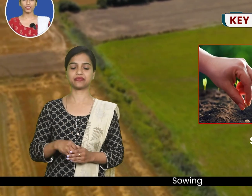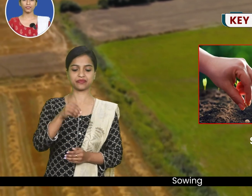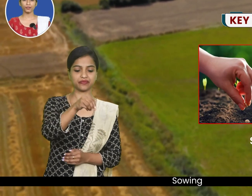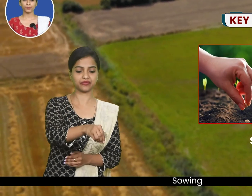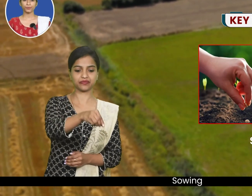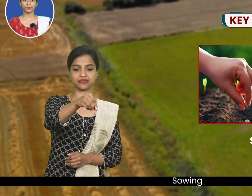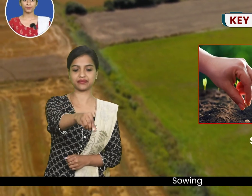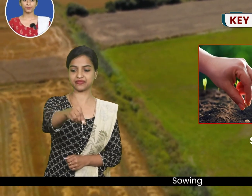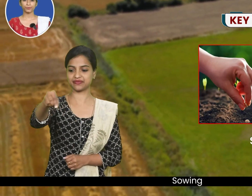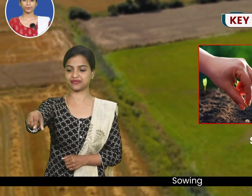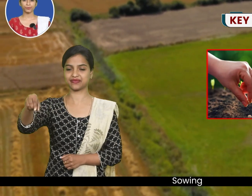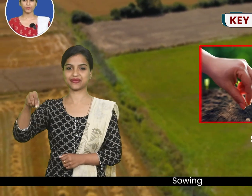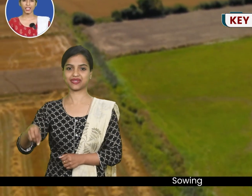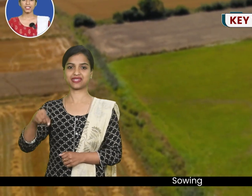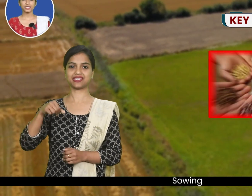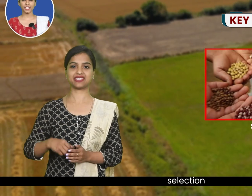sowing,